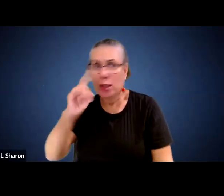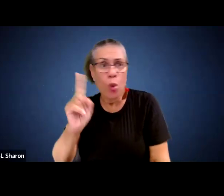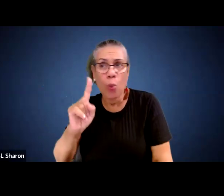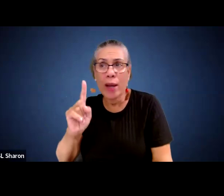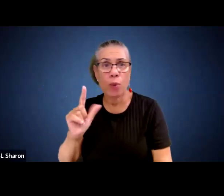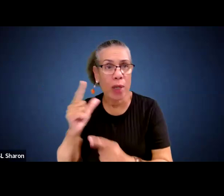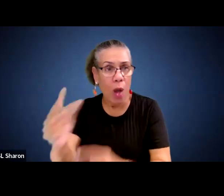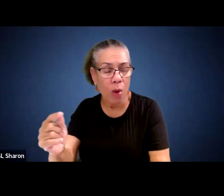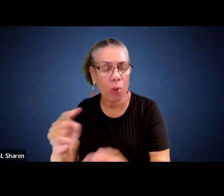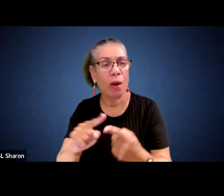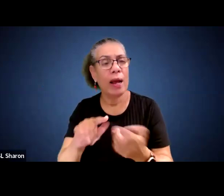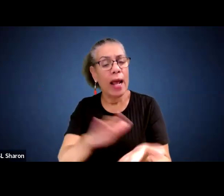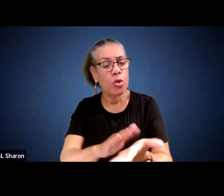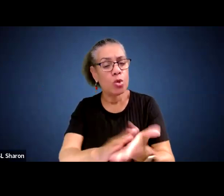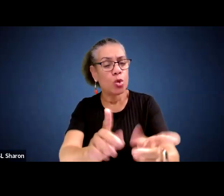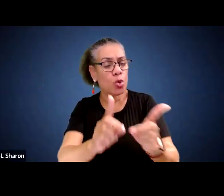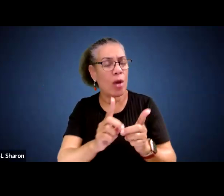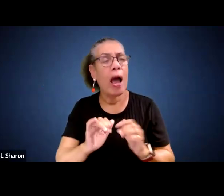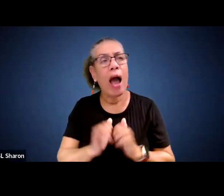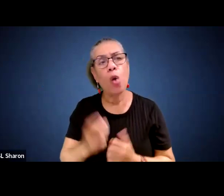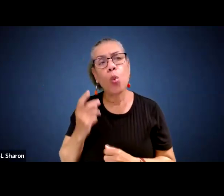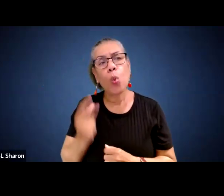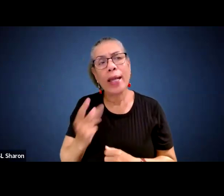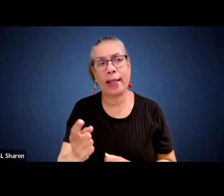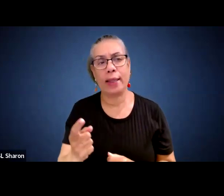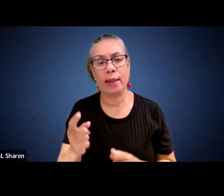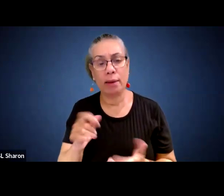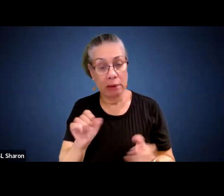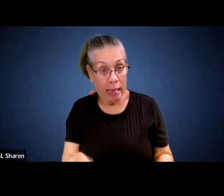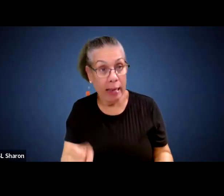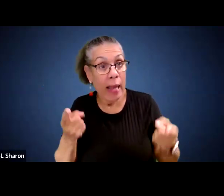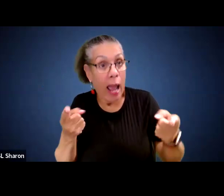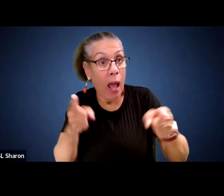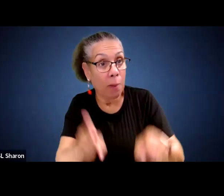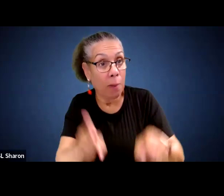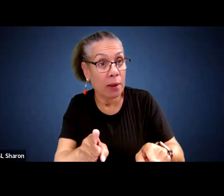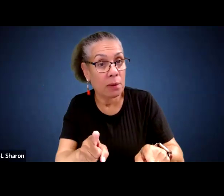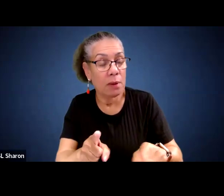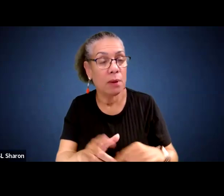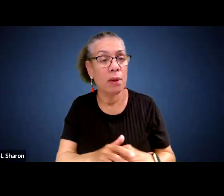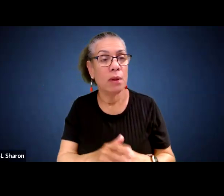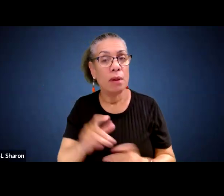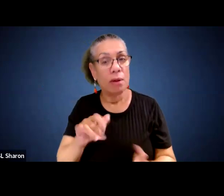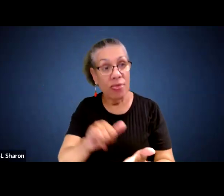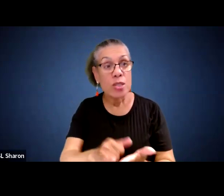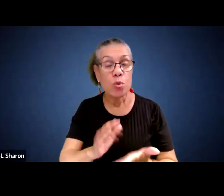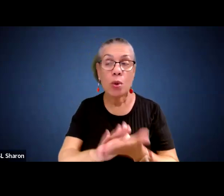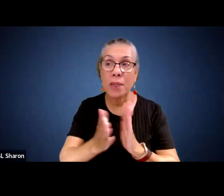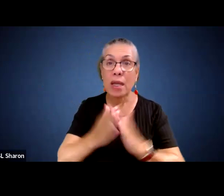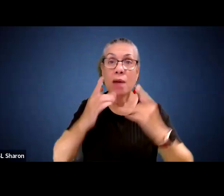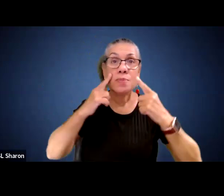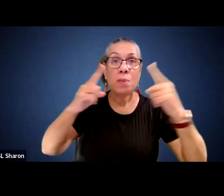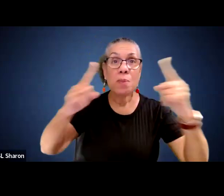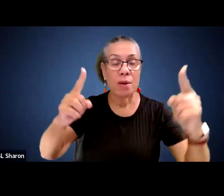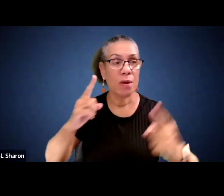is the district going to be able to make that happen in a way that it is successful overall to